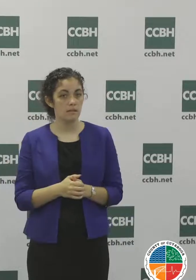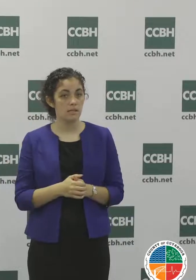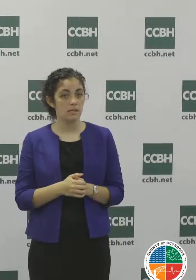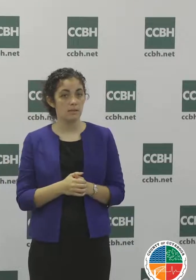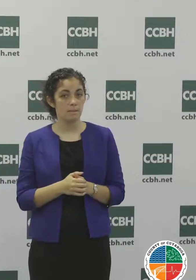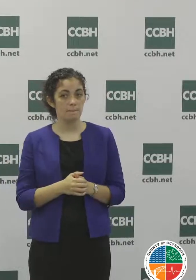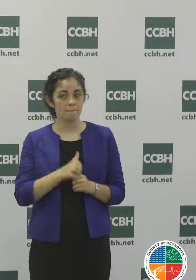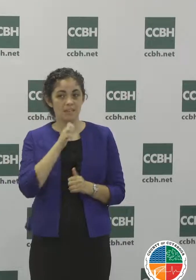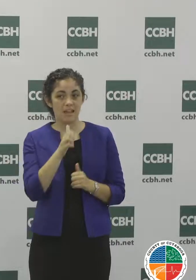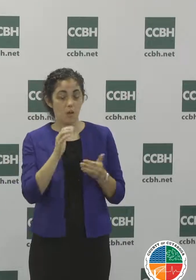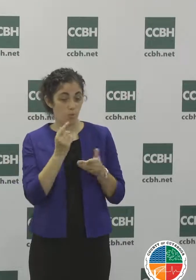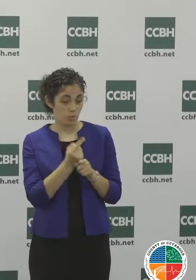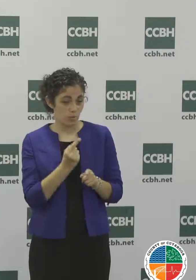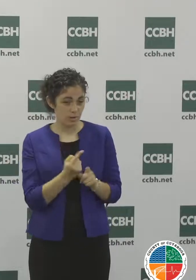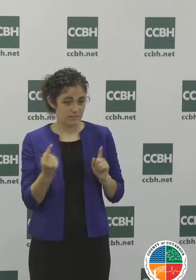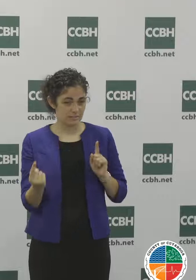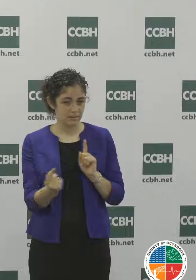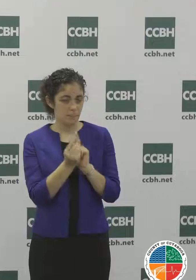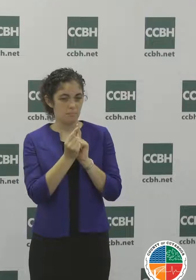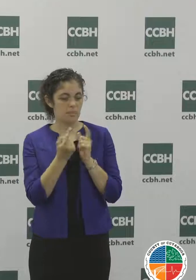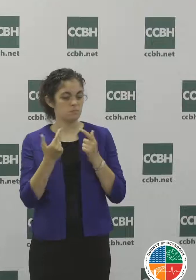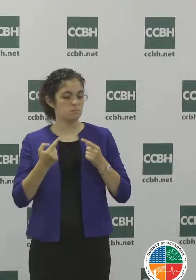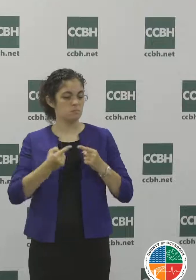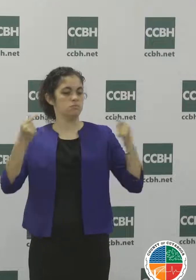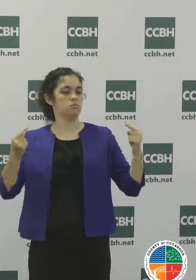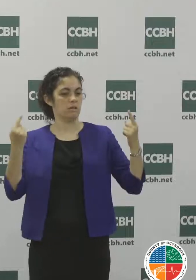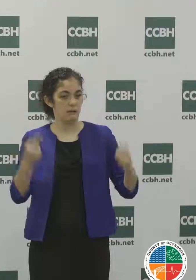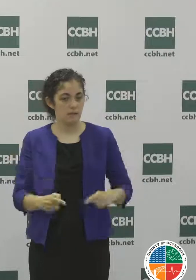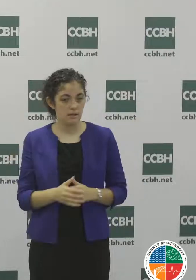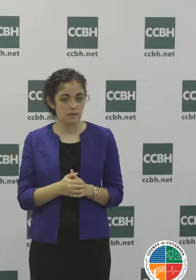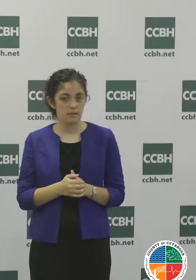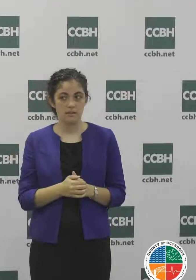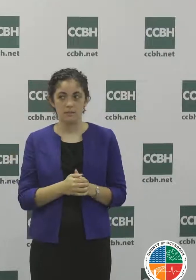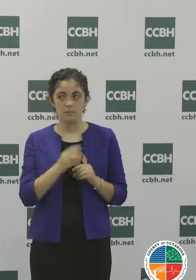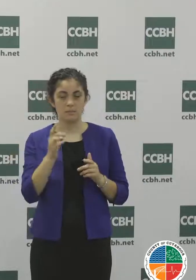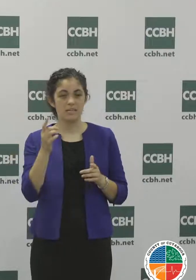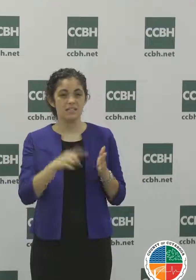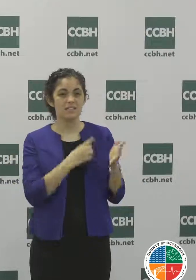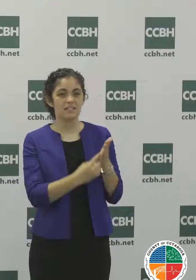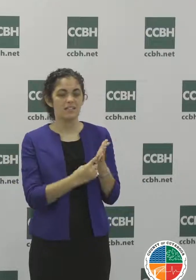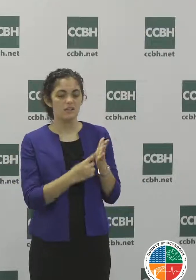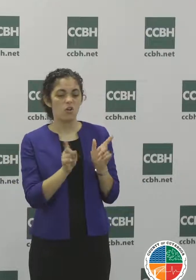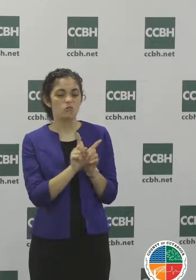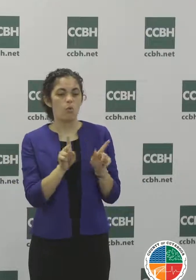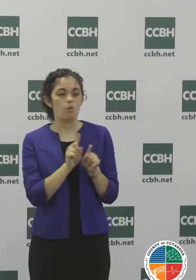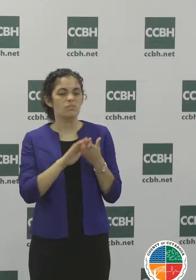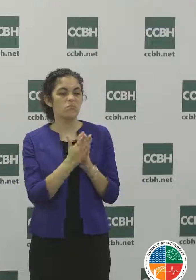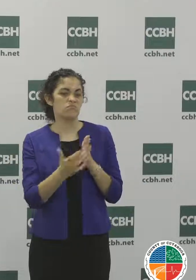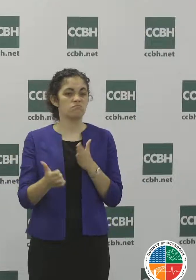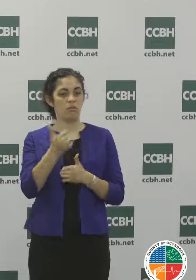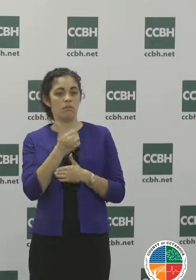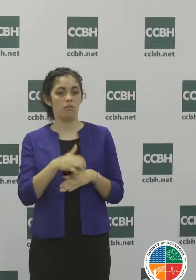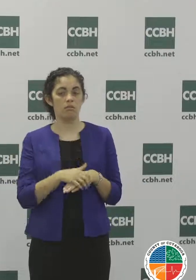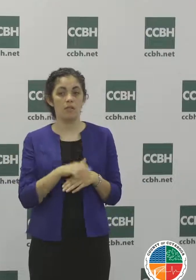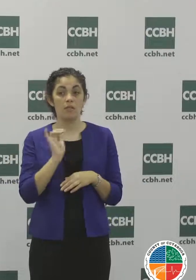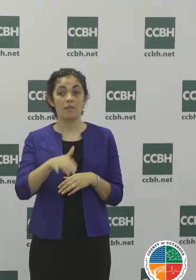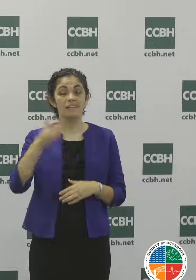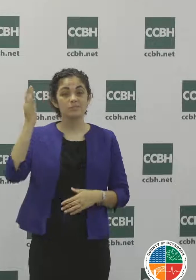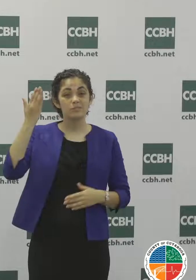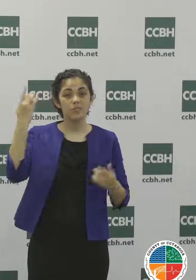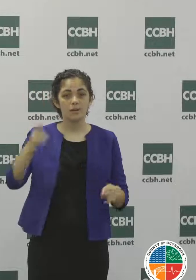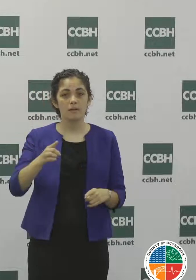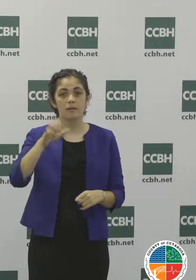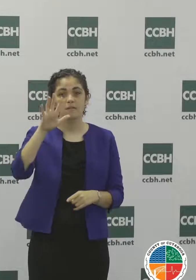met not with cooperation, but with conquest, to be subjugated and mastered. In that speech,